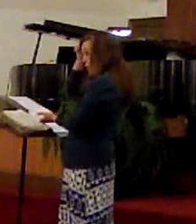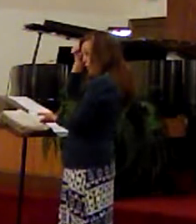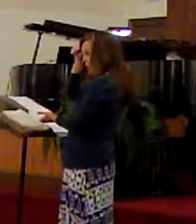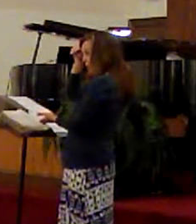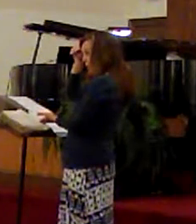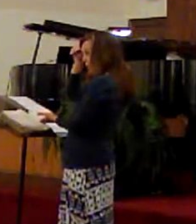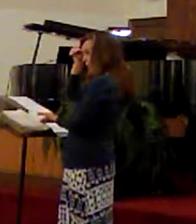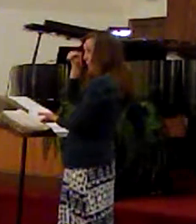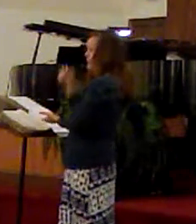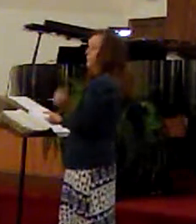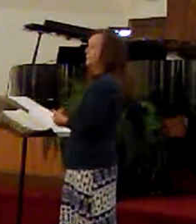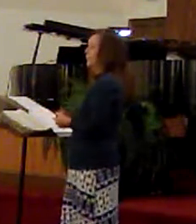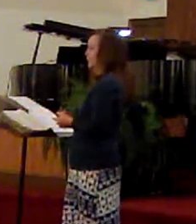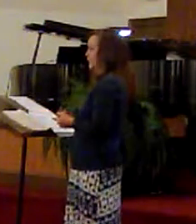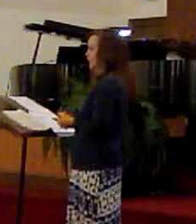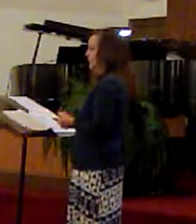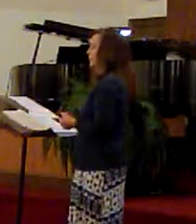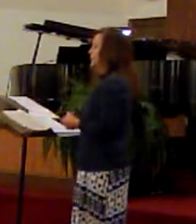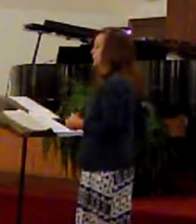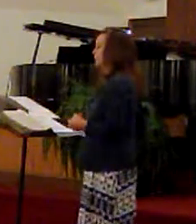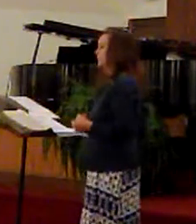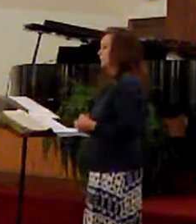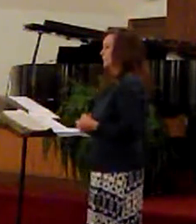founded upon this alone,